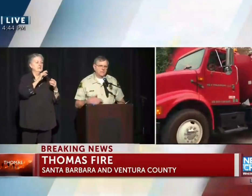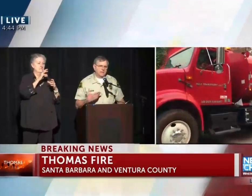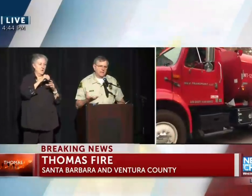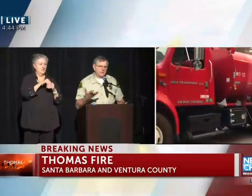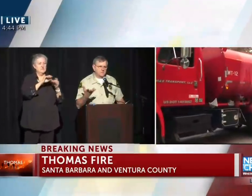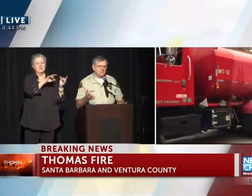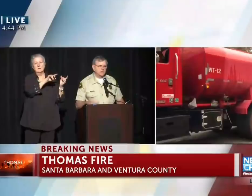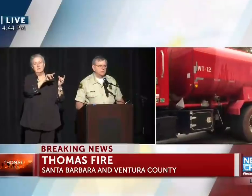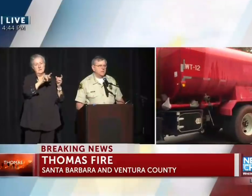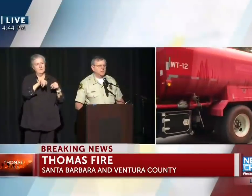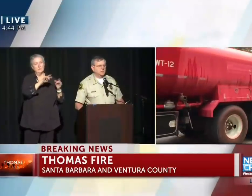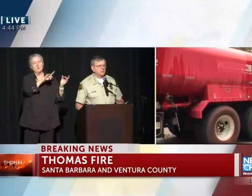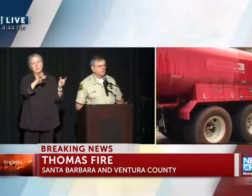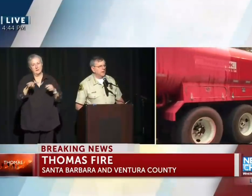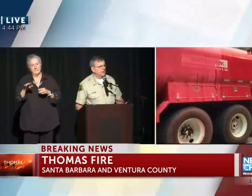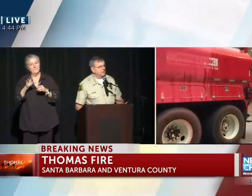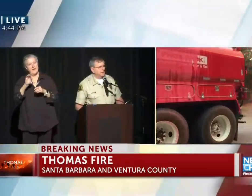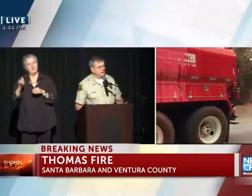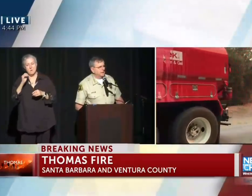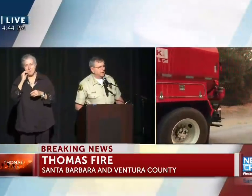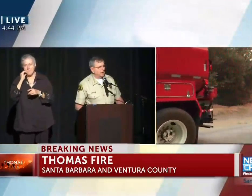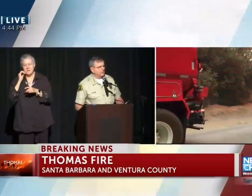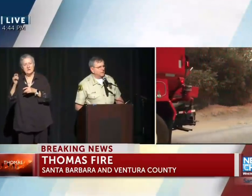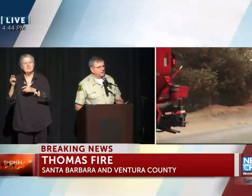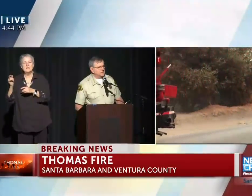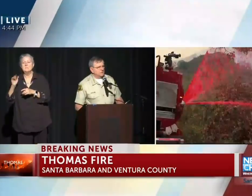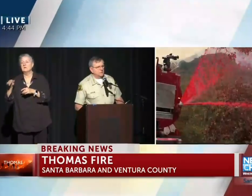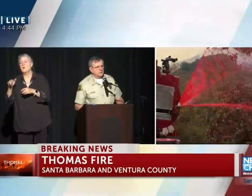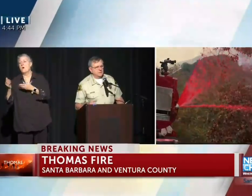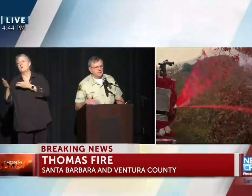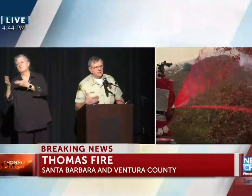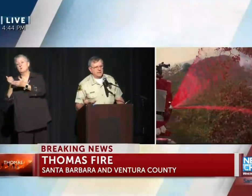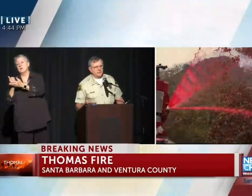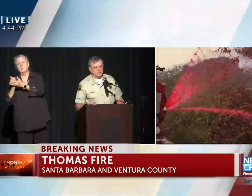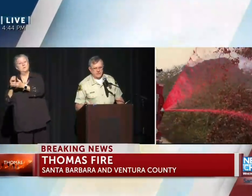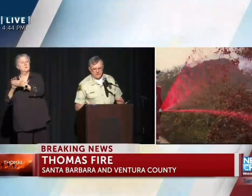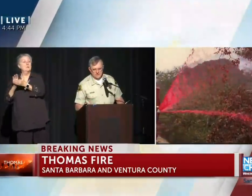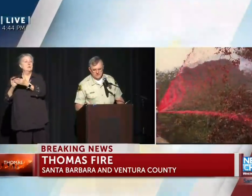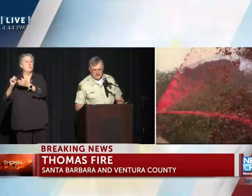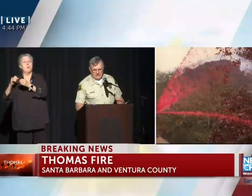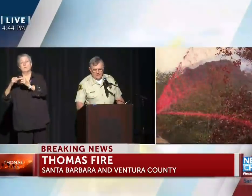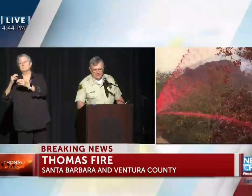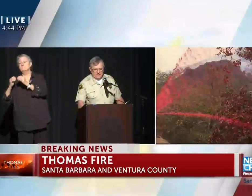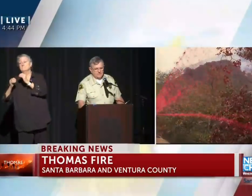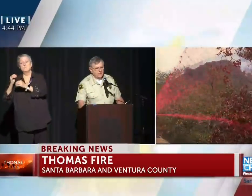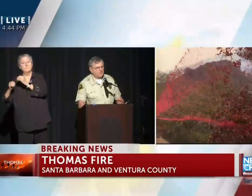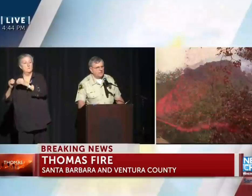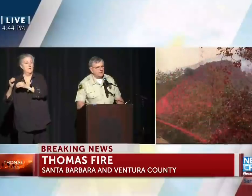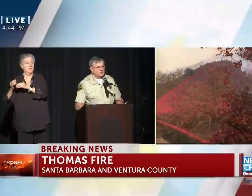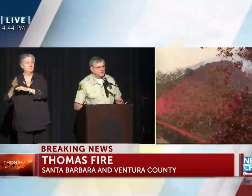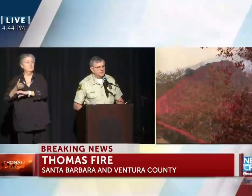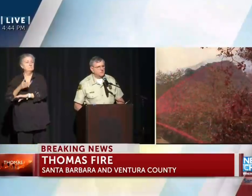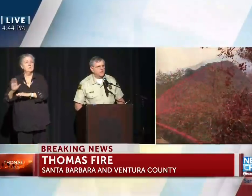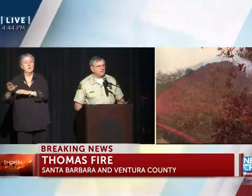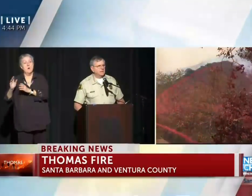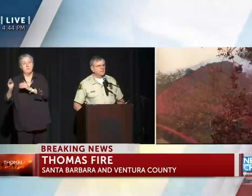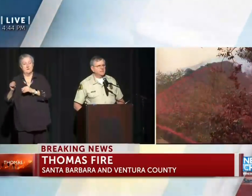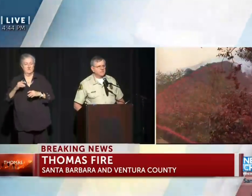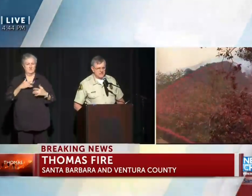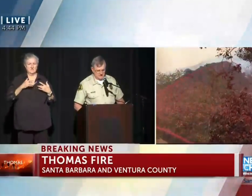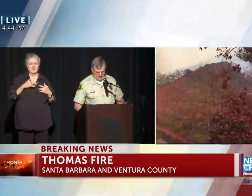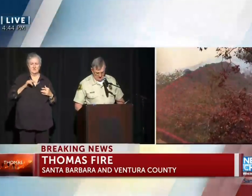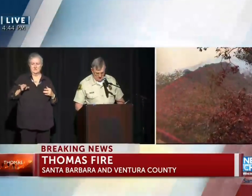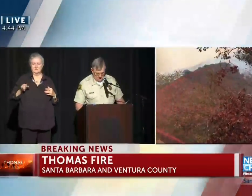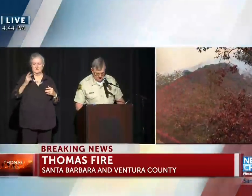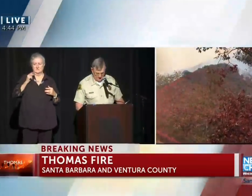efforts, may come to you and talk to you about offering to make repairs. If you have any concerns about